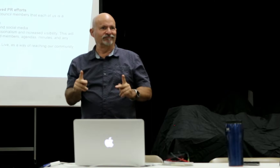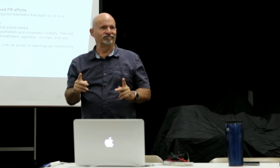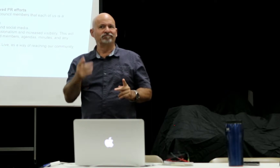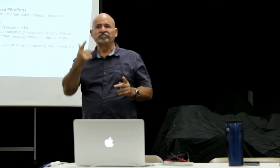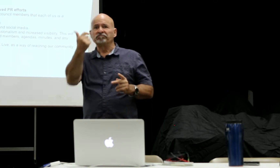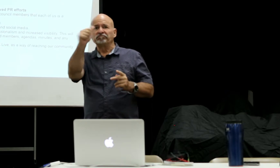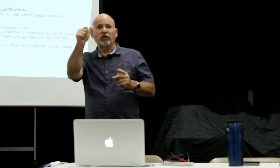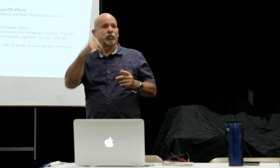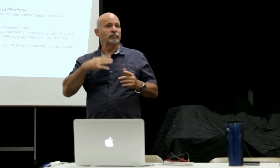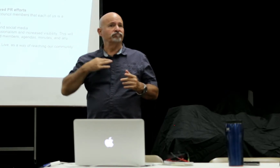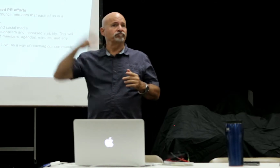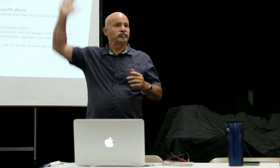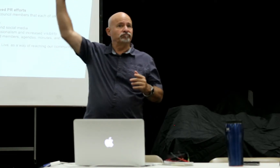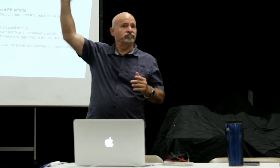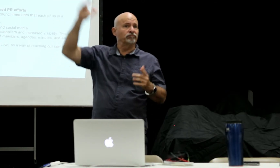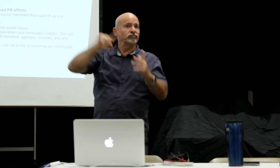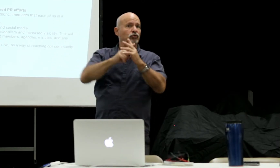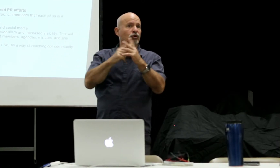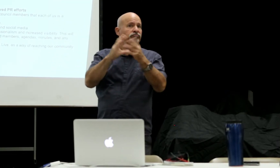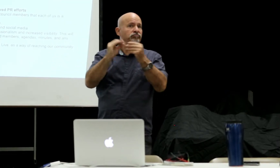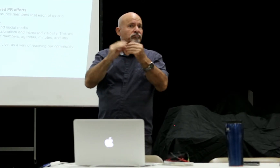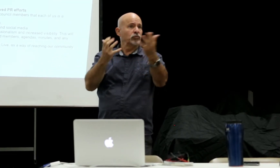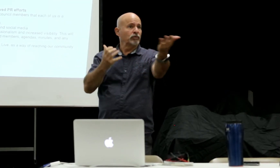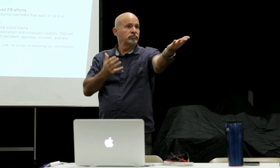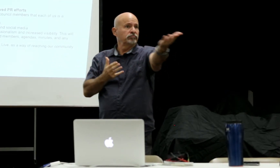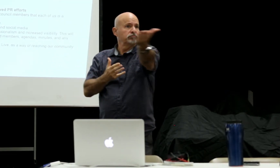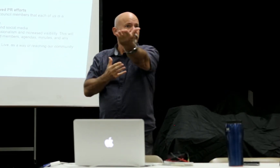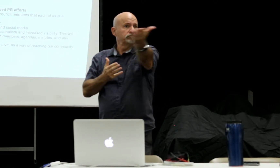Okay. Who would like to go first?